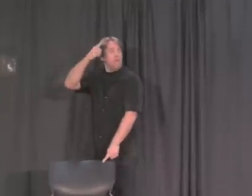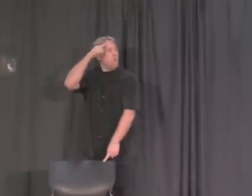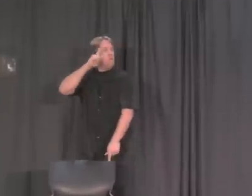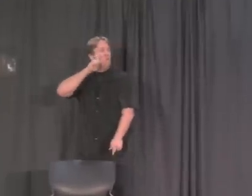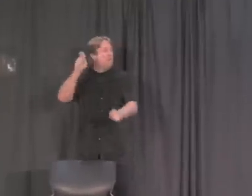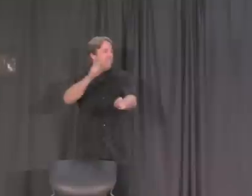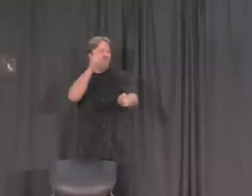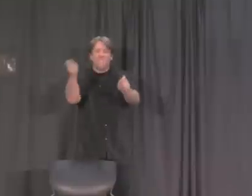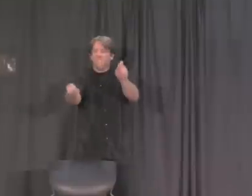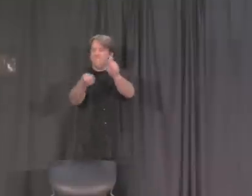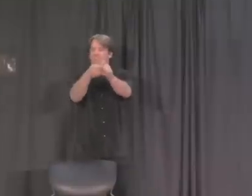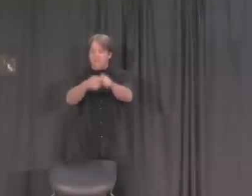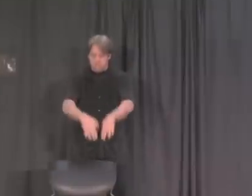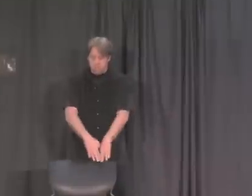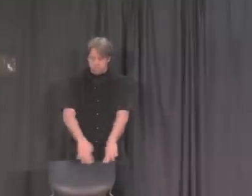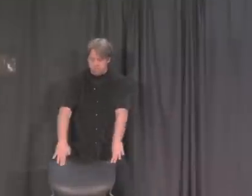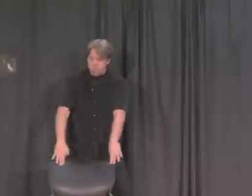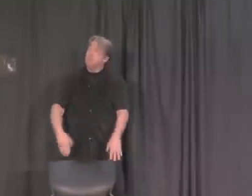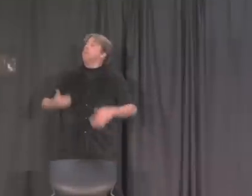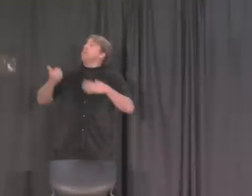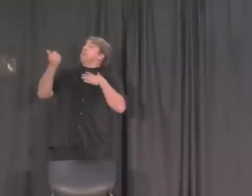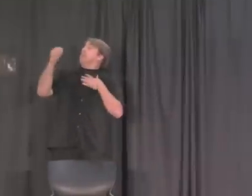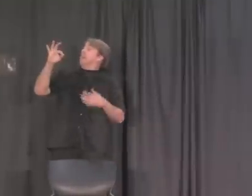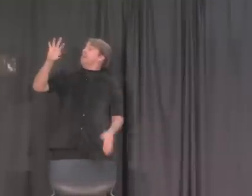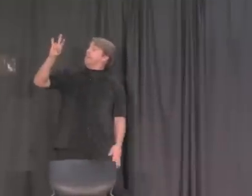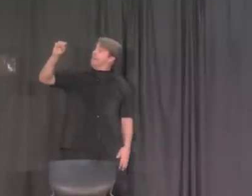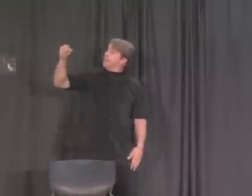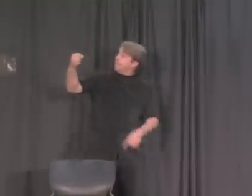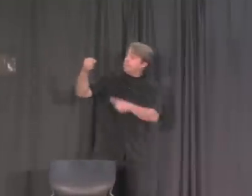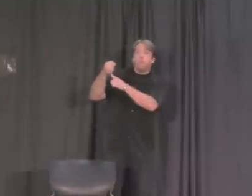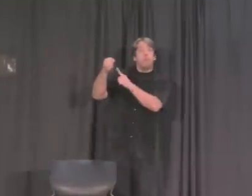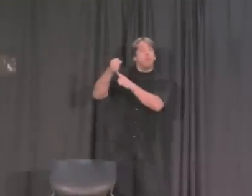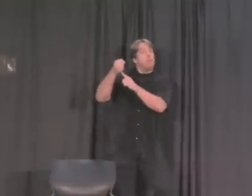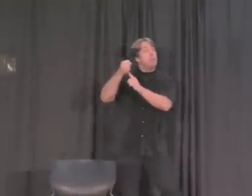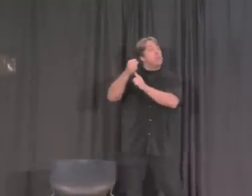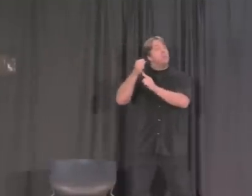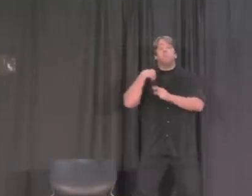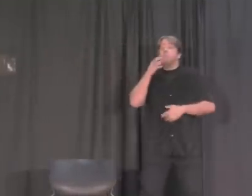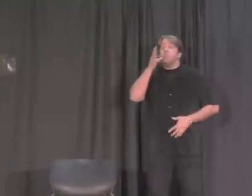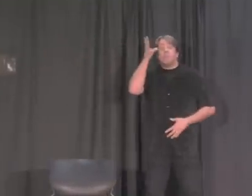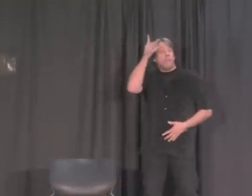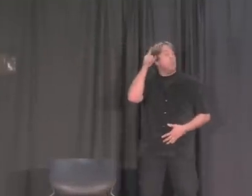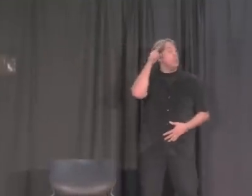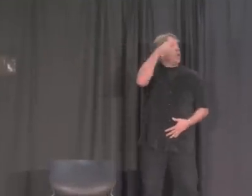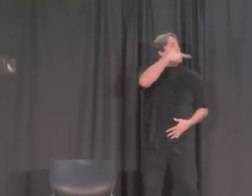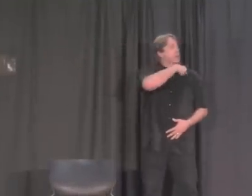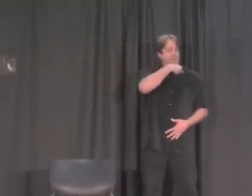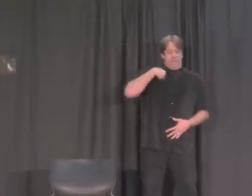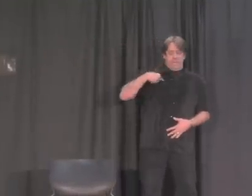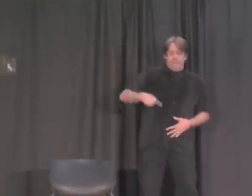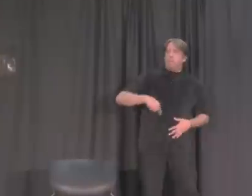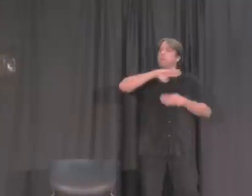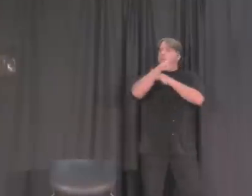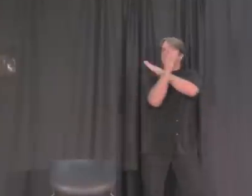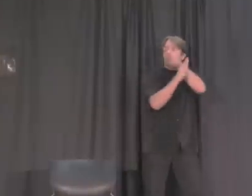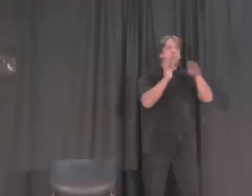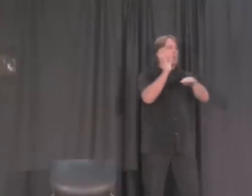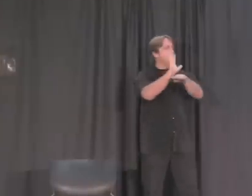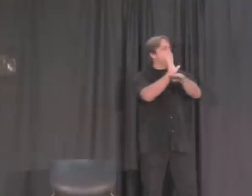The deaf car is the best for revenge purposes. In the mid-1970s, my parents would often go